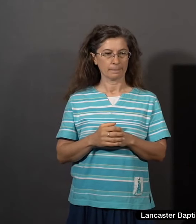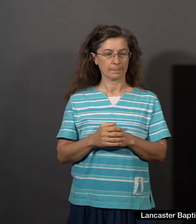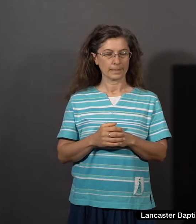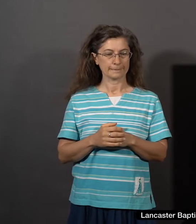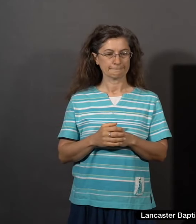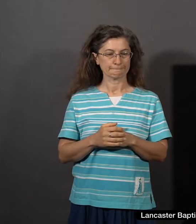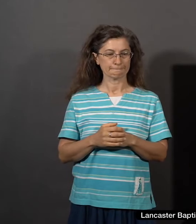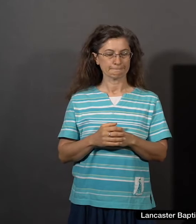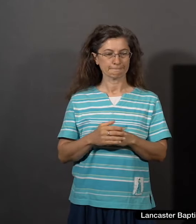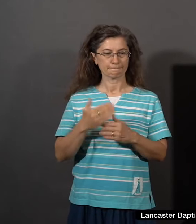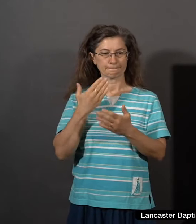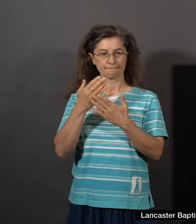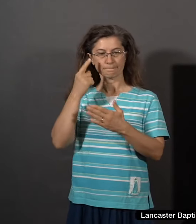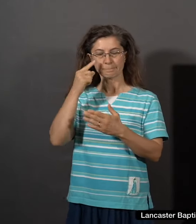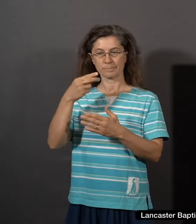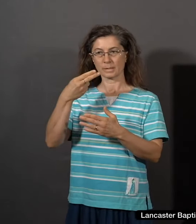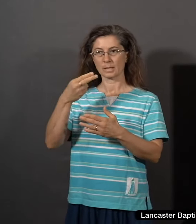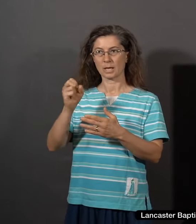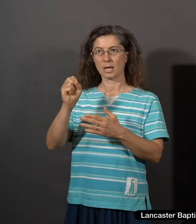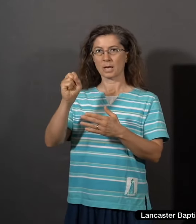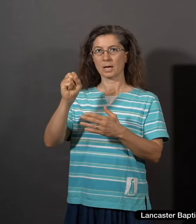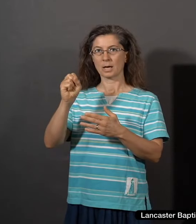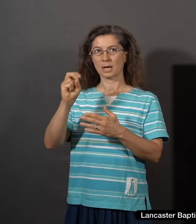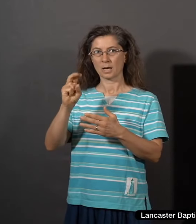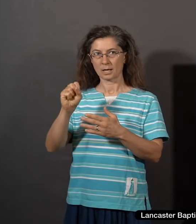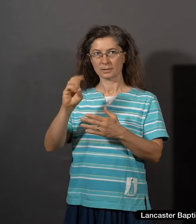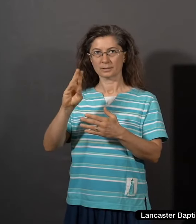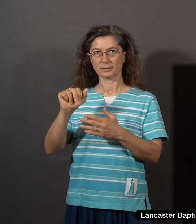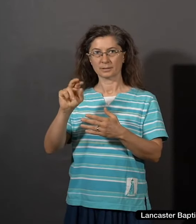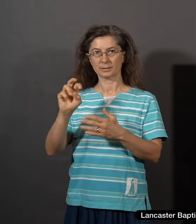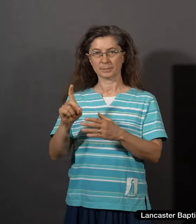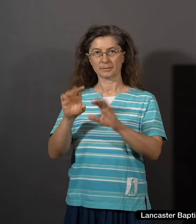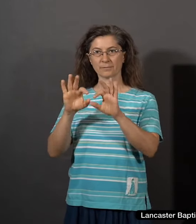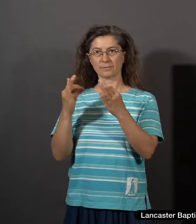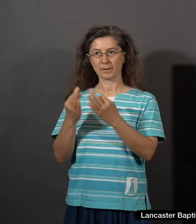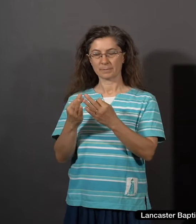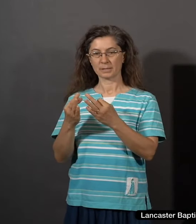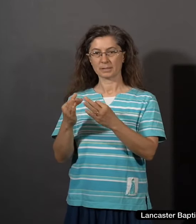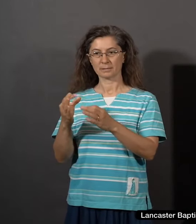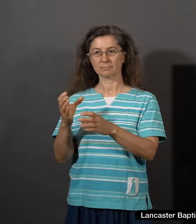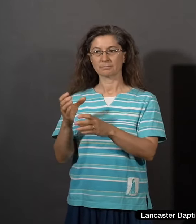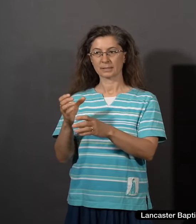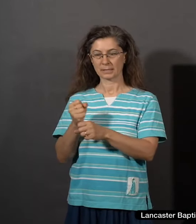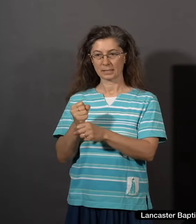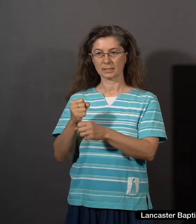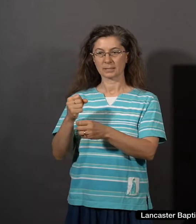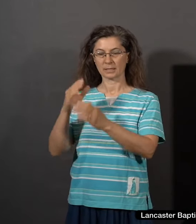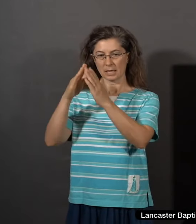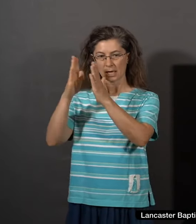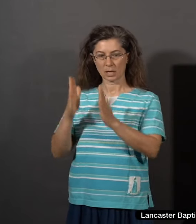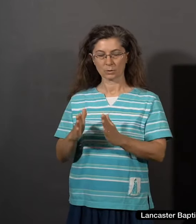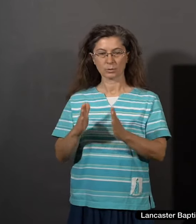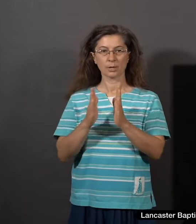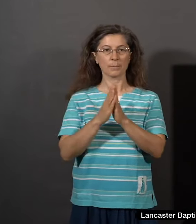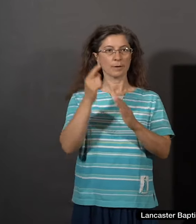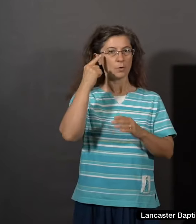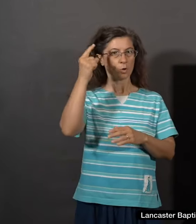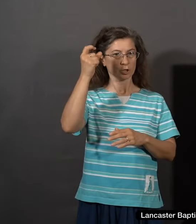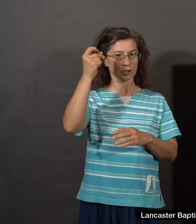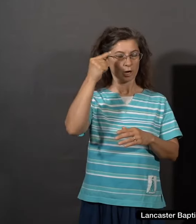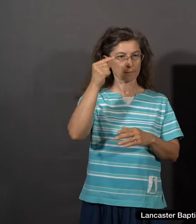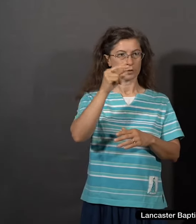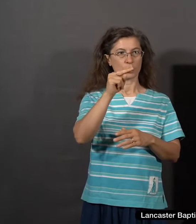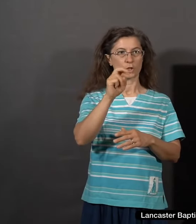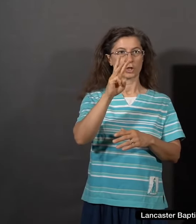um and uh chris green is asking prayer for governor newsom to be saved um i'll say a lot more about